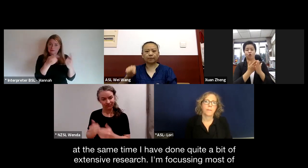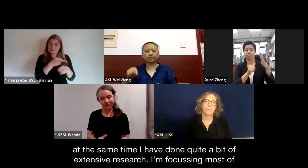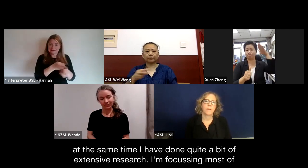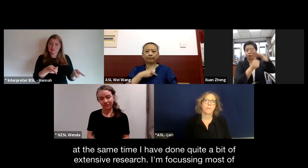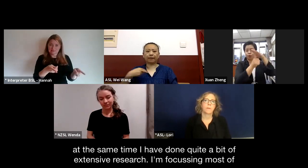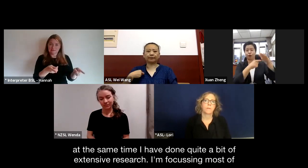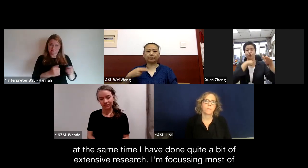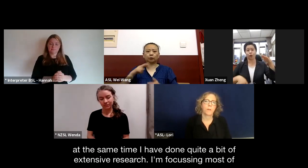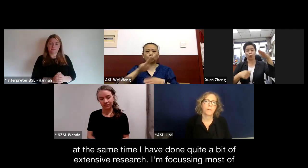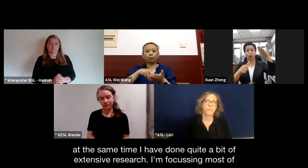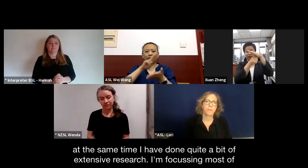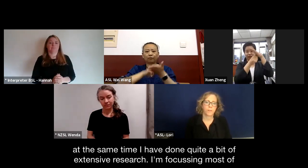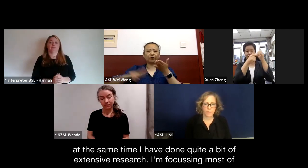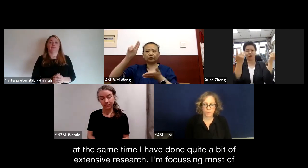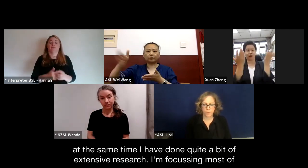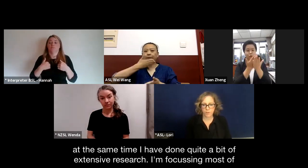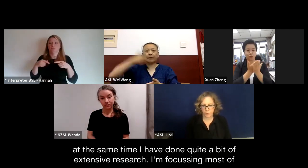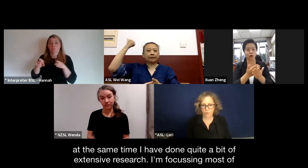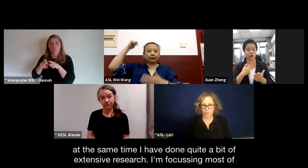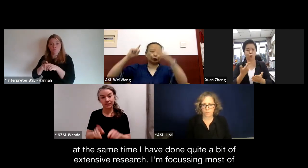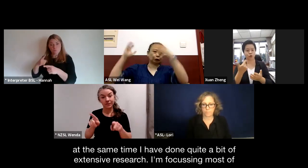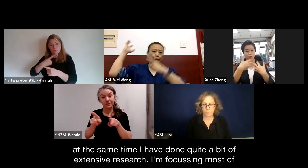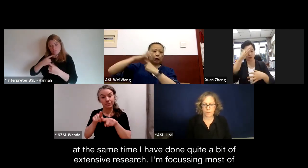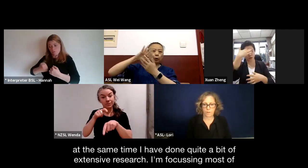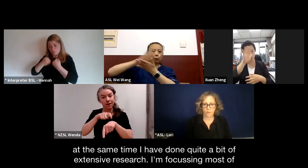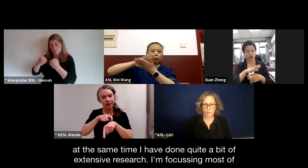And at the same time, I've done quite a bit of research, extensive research.